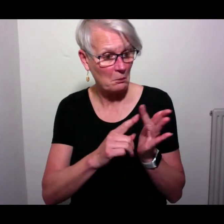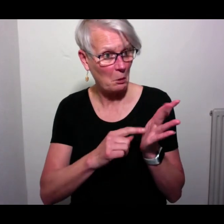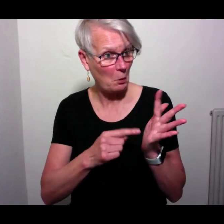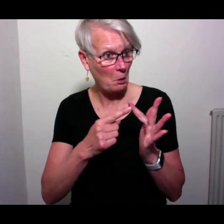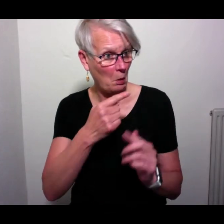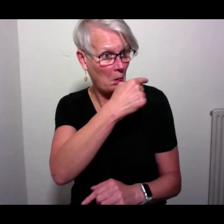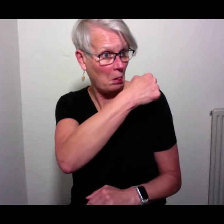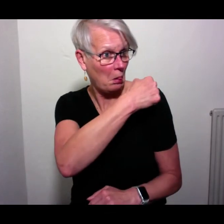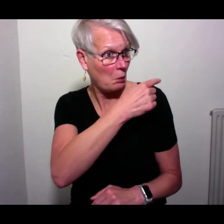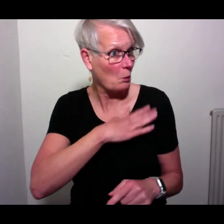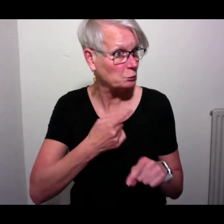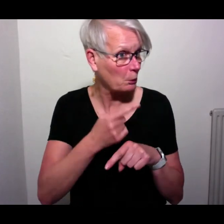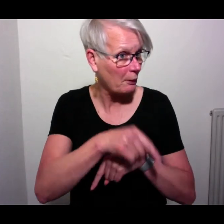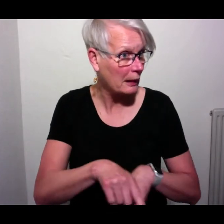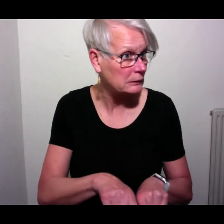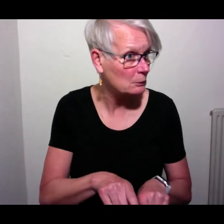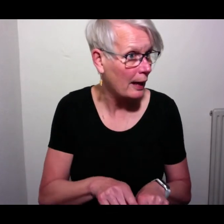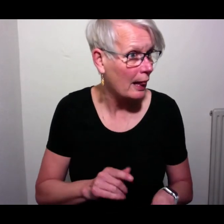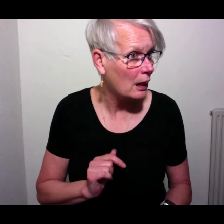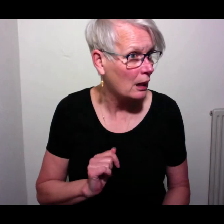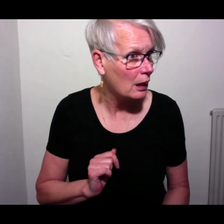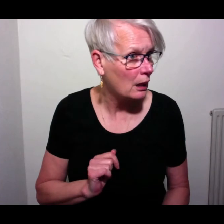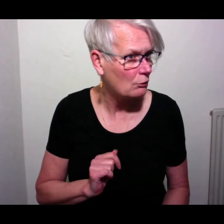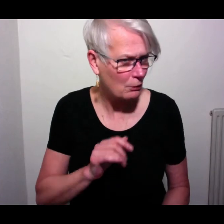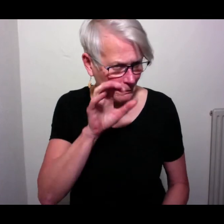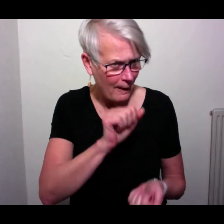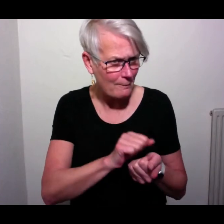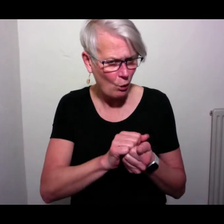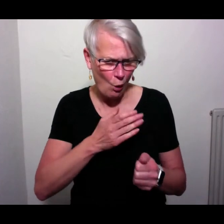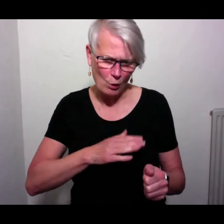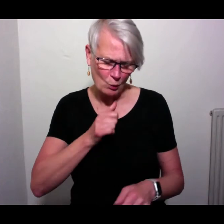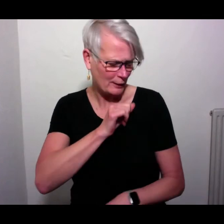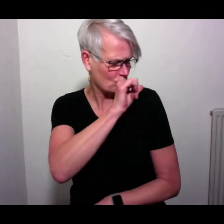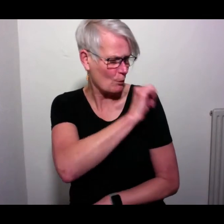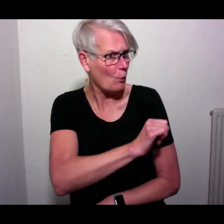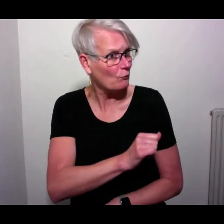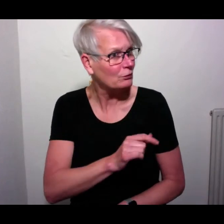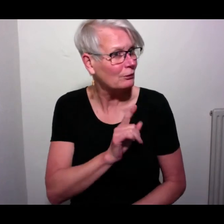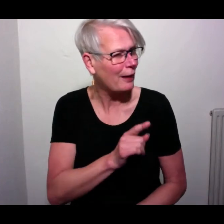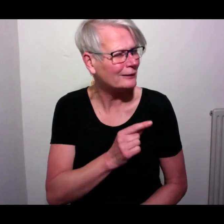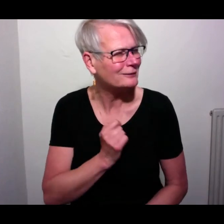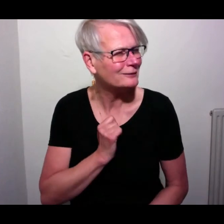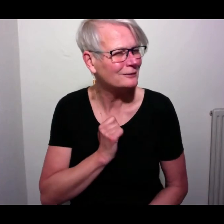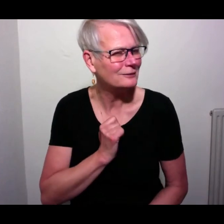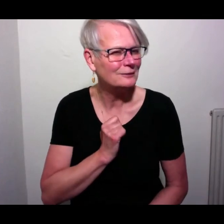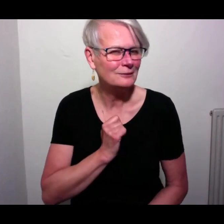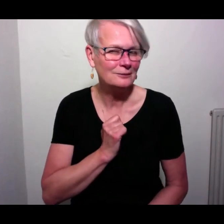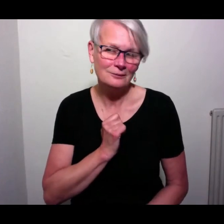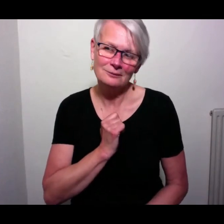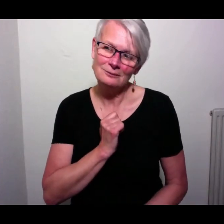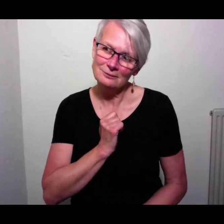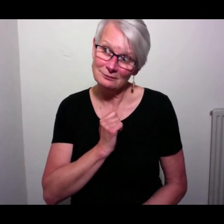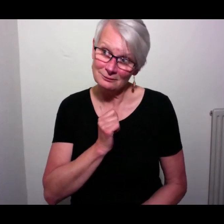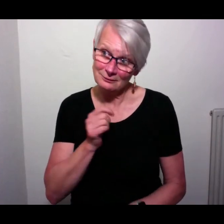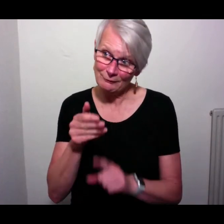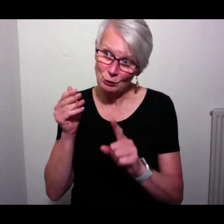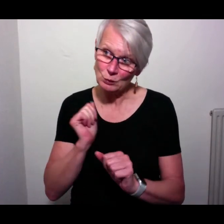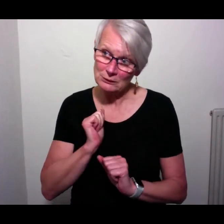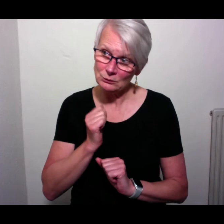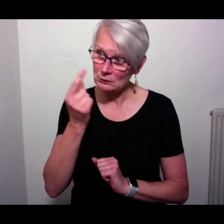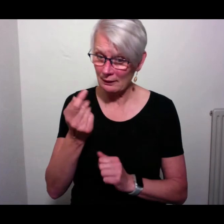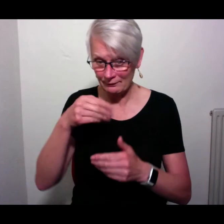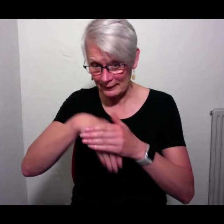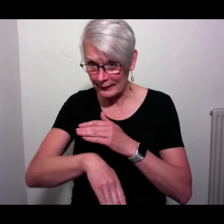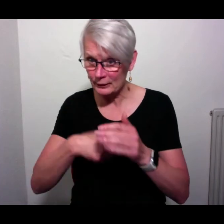hide when you're on your summer holes, the one you're always saying you want removed. Have you noticed that whenever you're